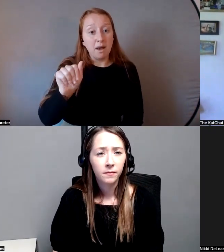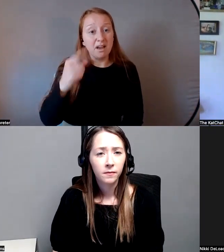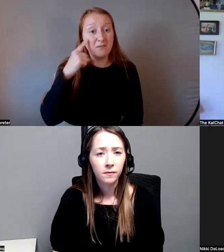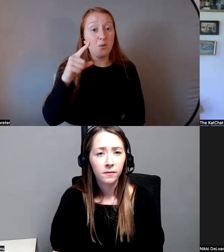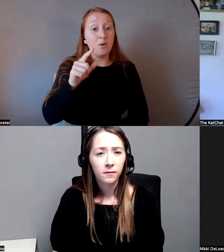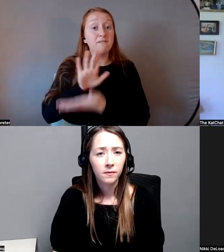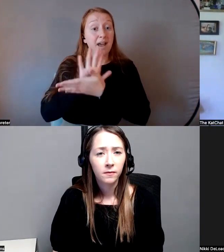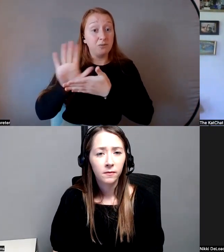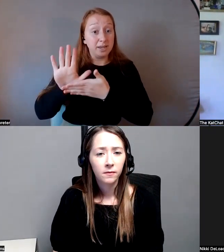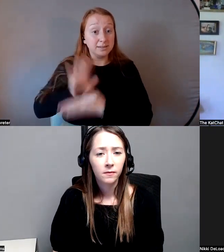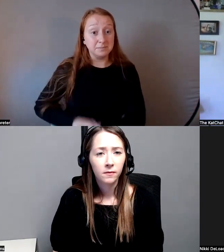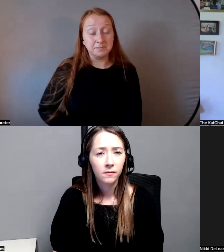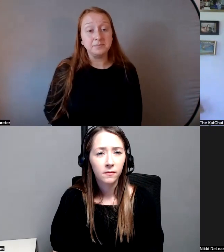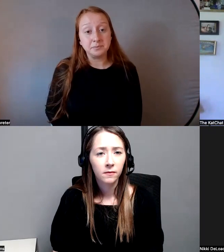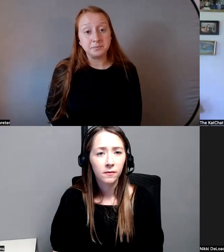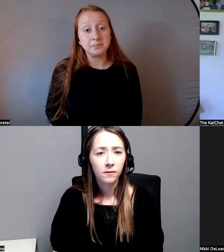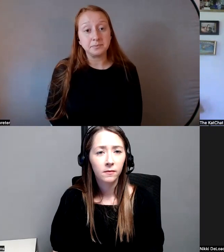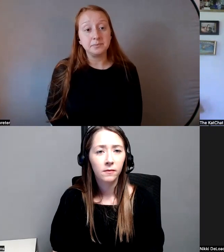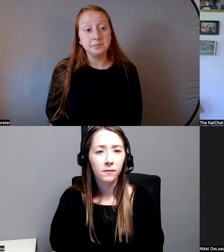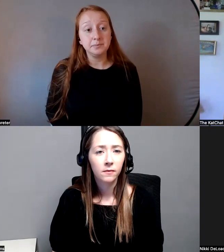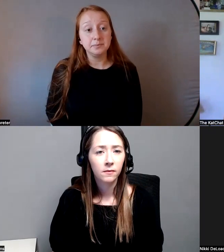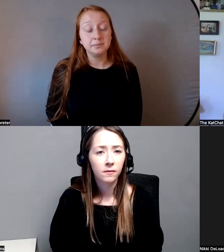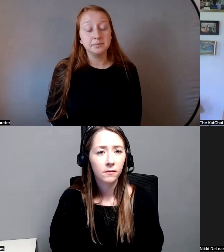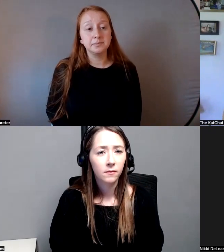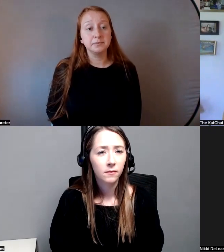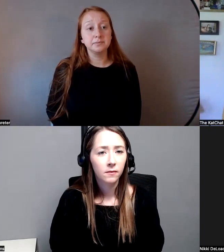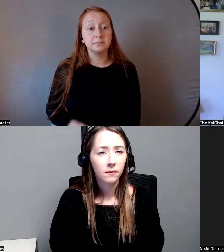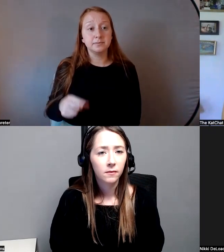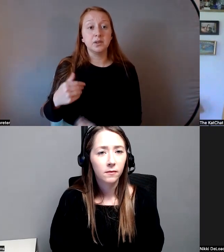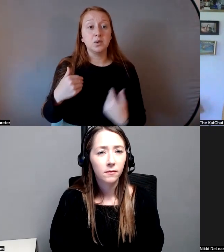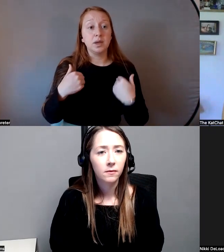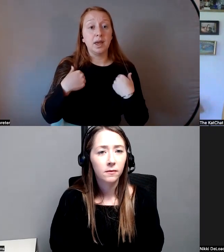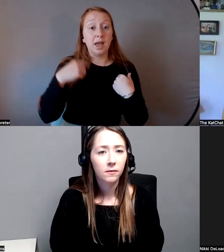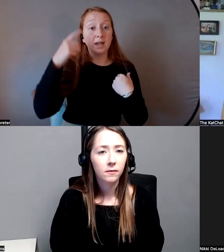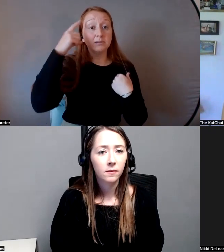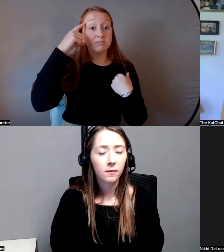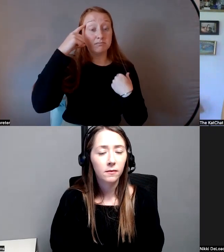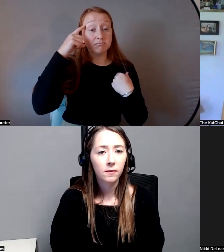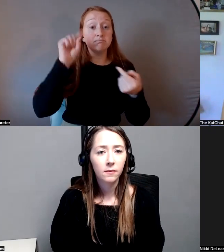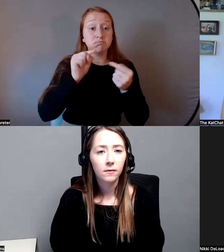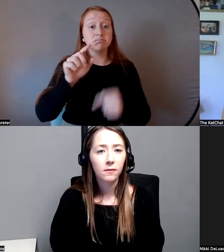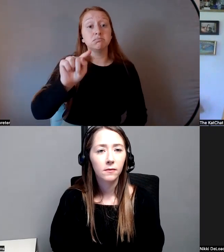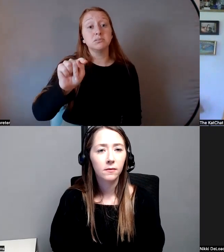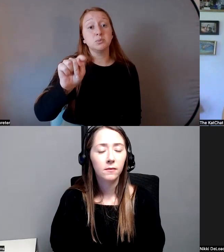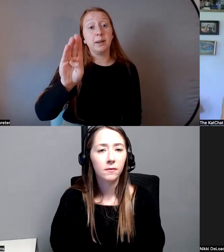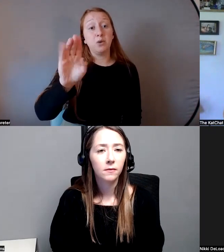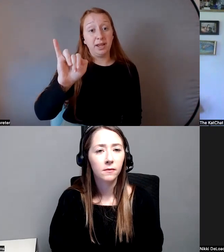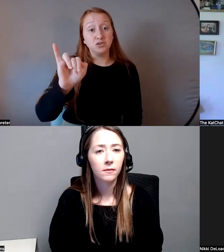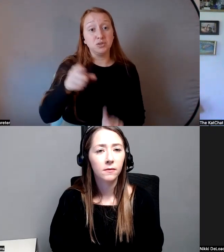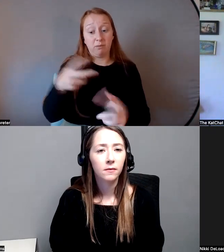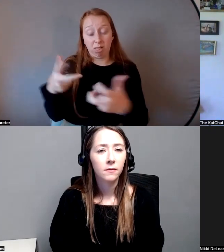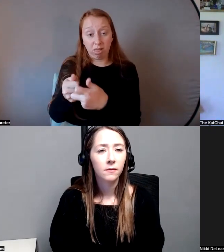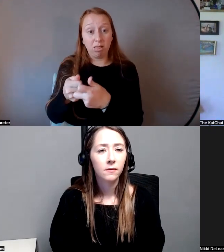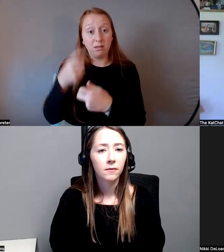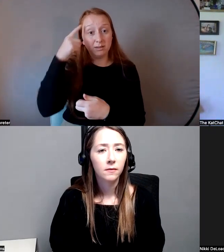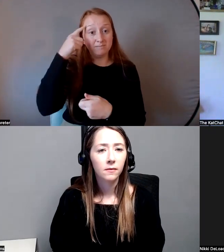5 weeks. And he had a traumatic brain injury from the car crash,